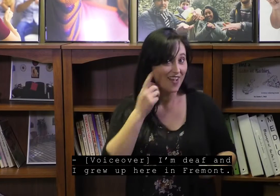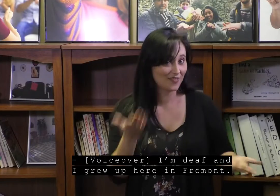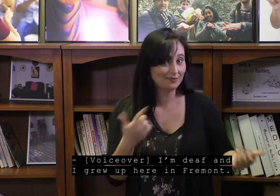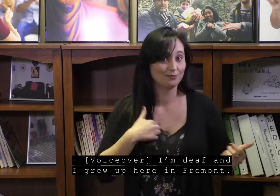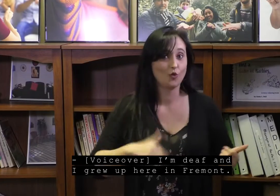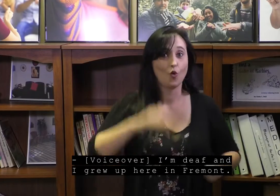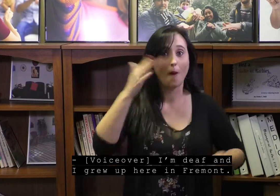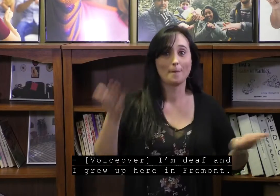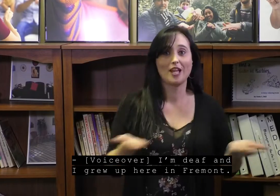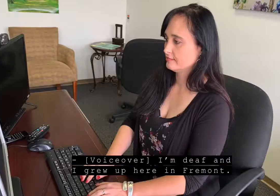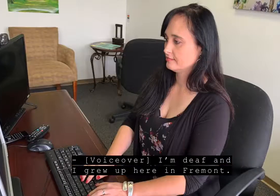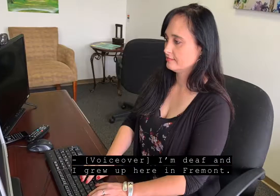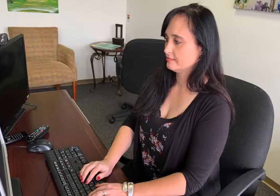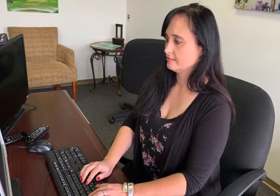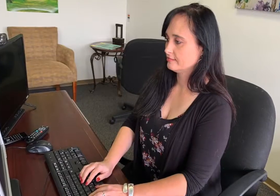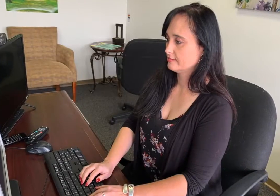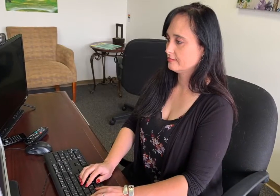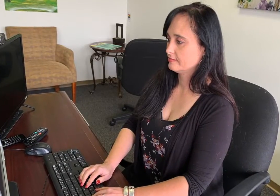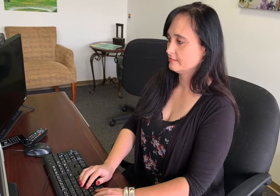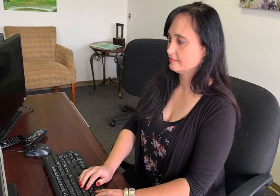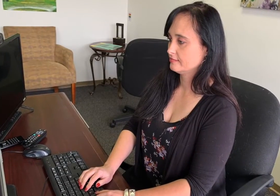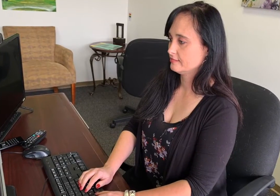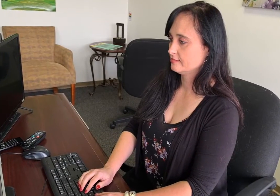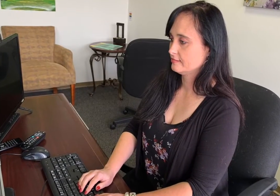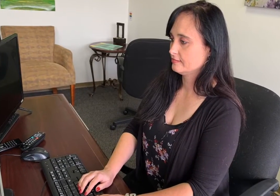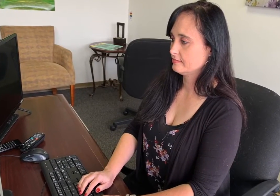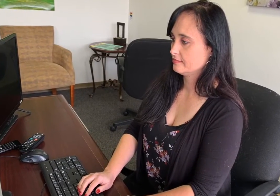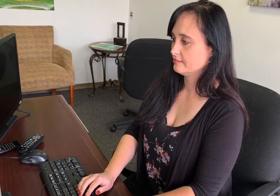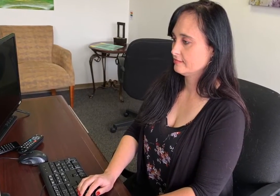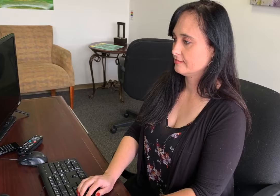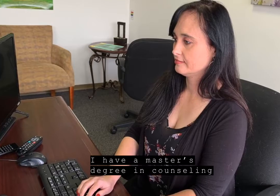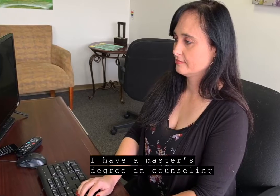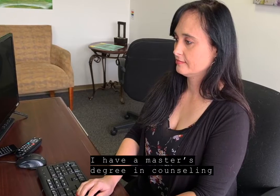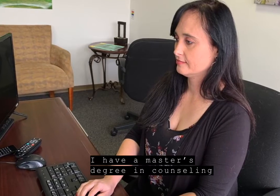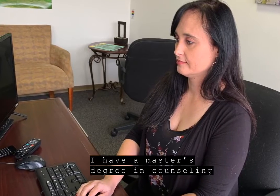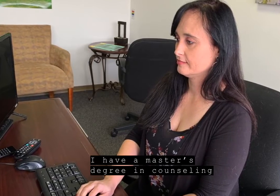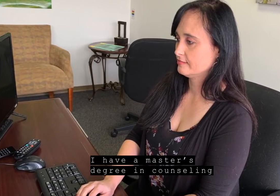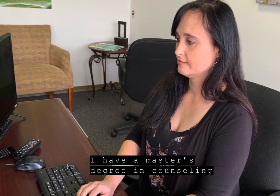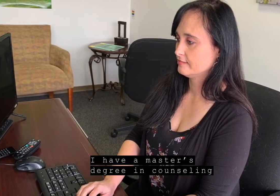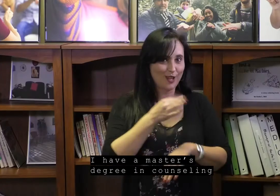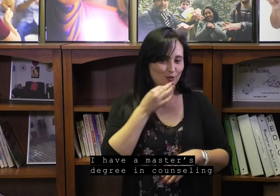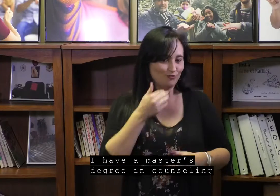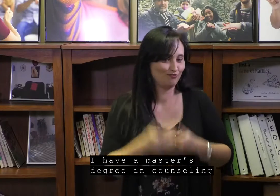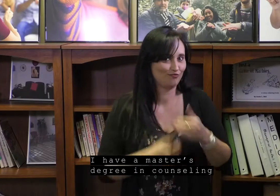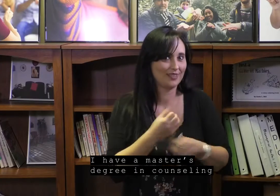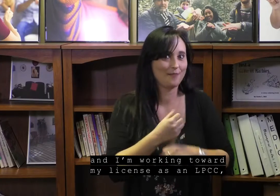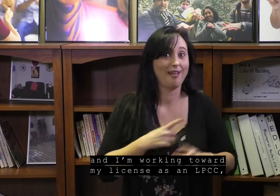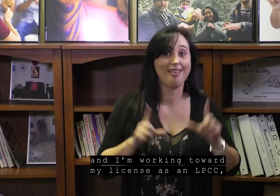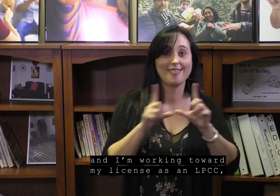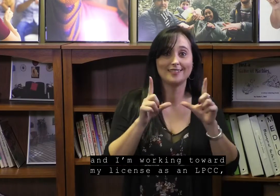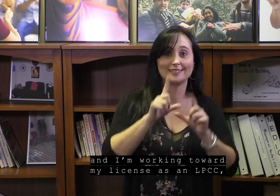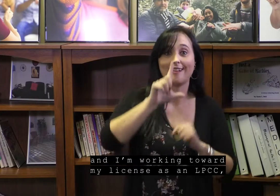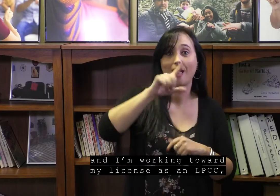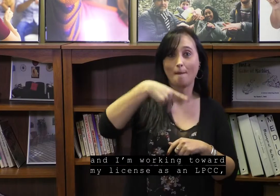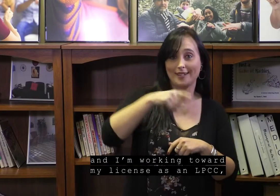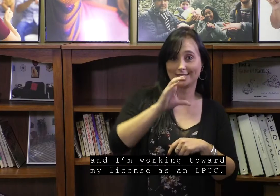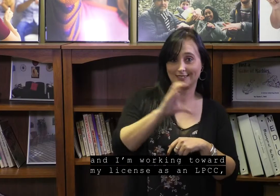I'm Deaf, and I grew up here in Fremont. I have a master's degree in counseling, and I'm working toward my